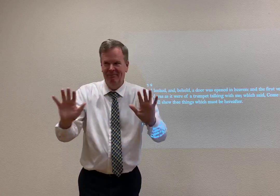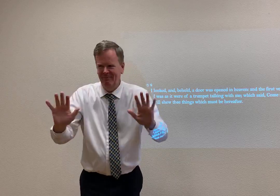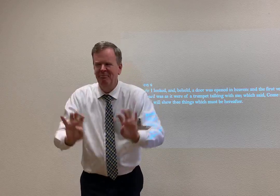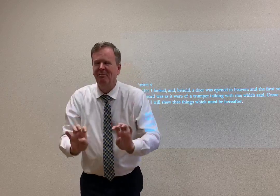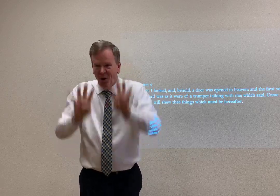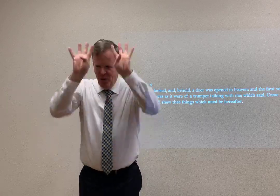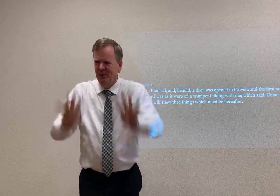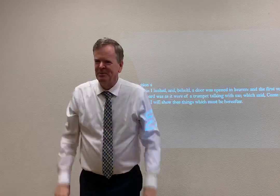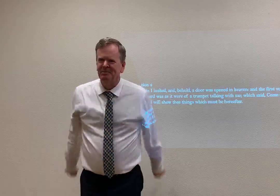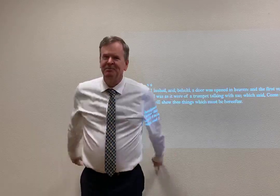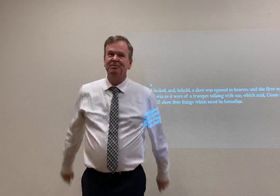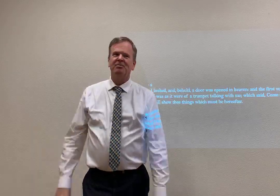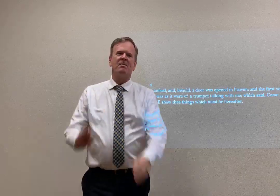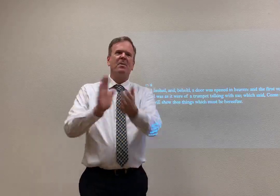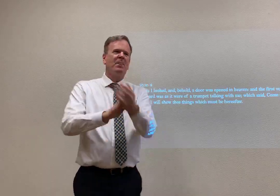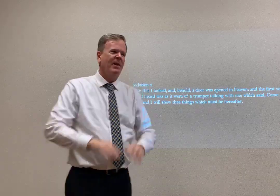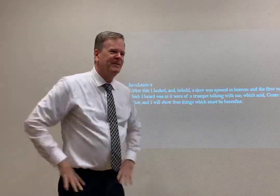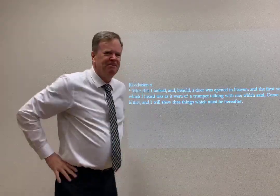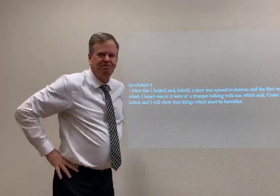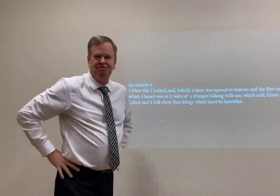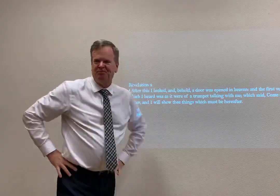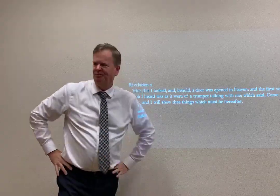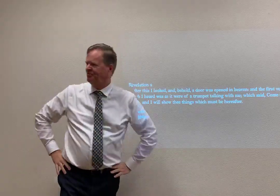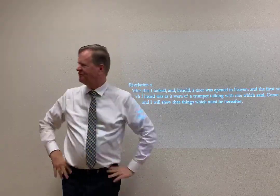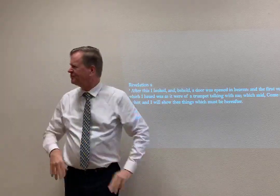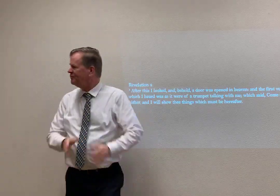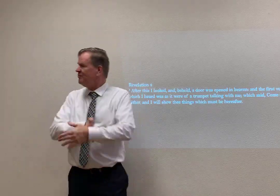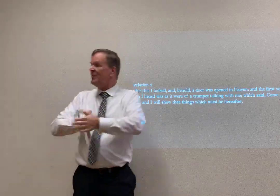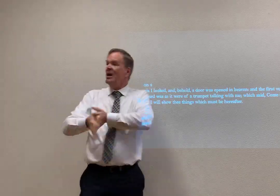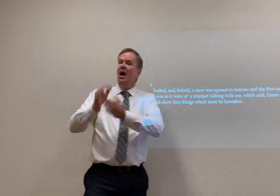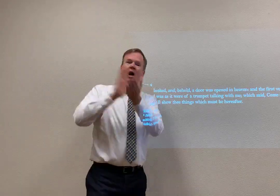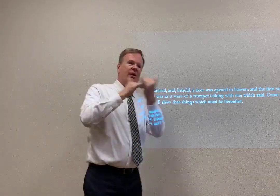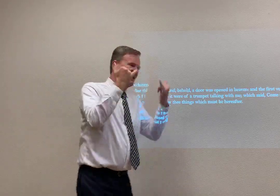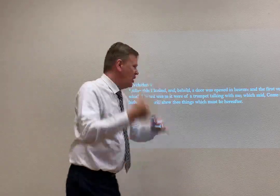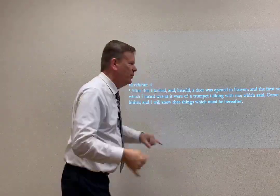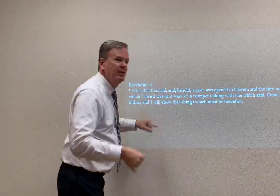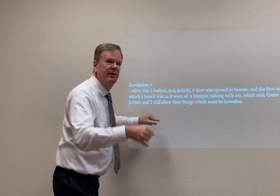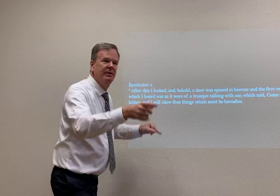not going to be the case. We're all going to respond at the exact same time. Okay, now.